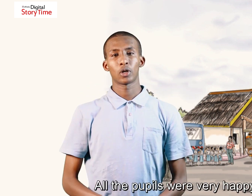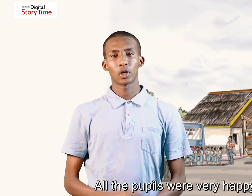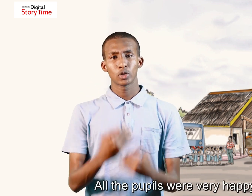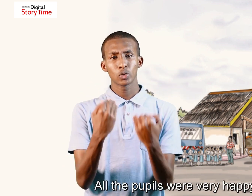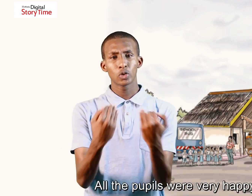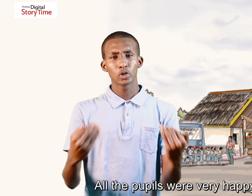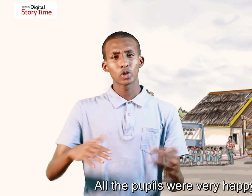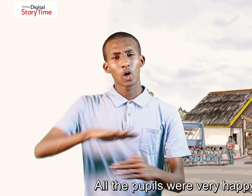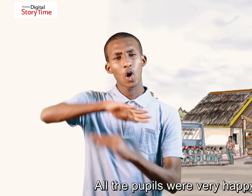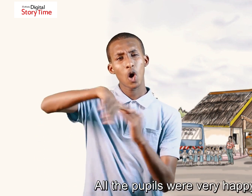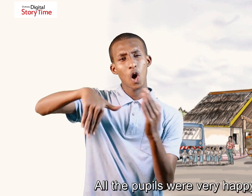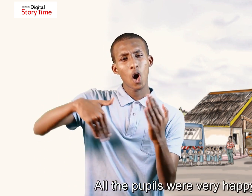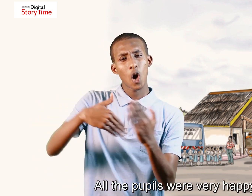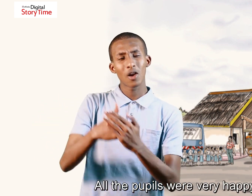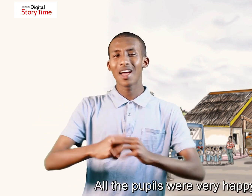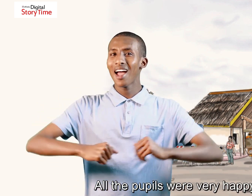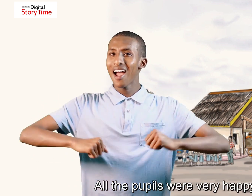All pupils were very happy.